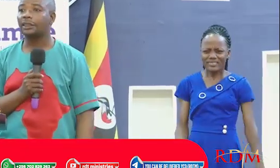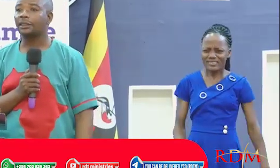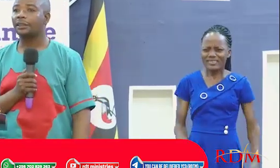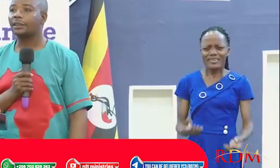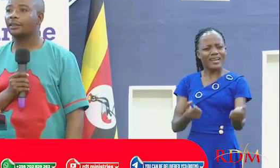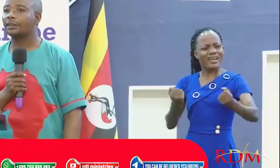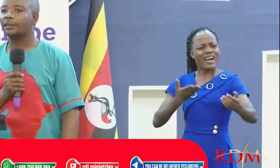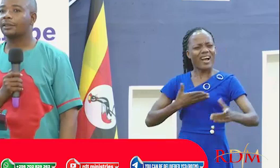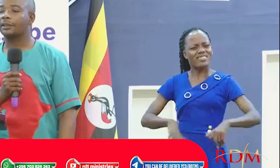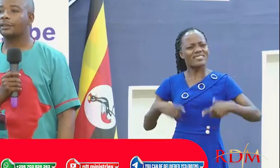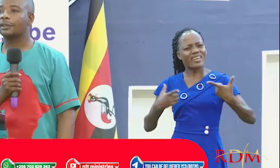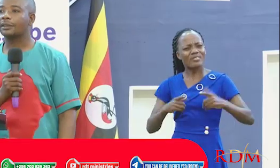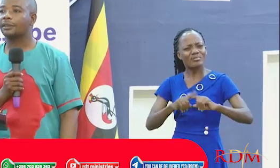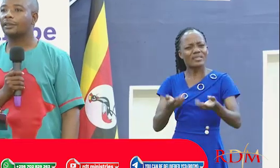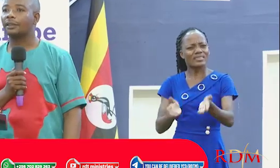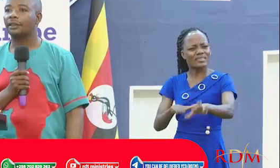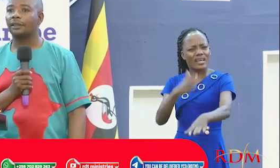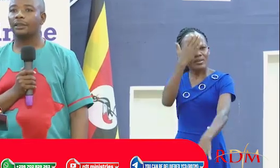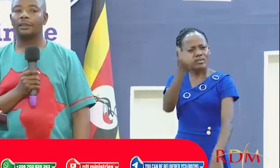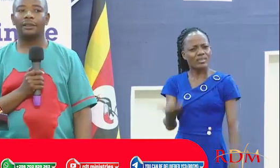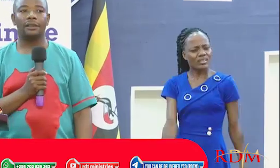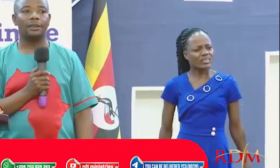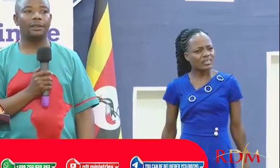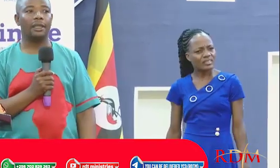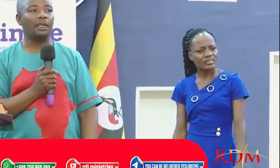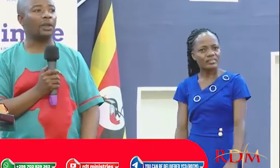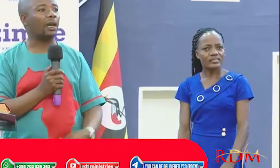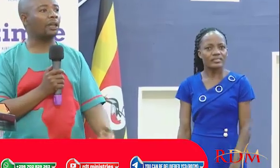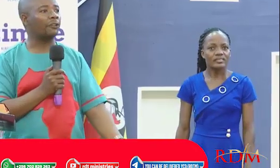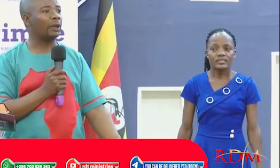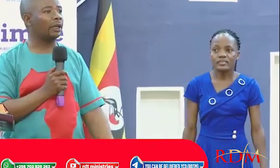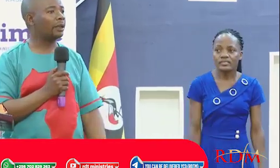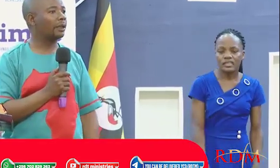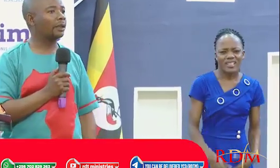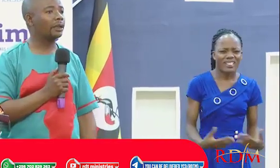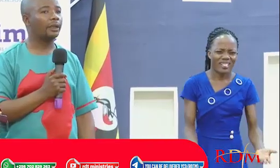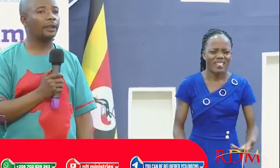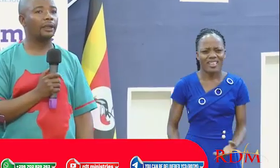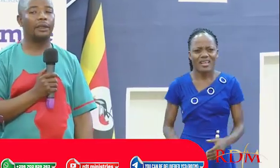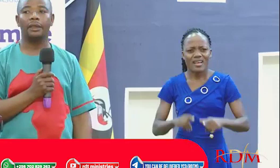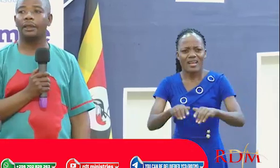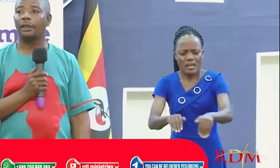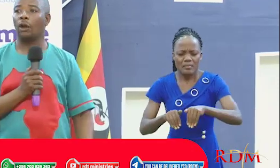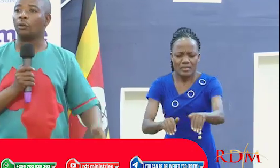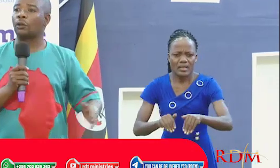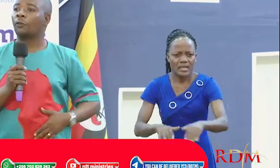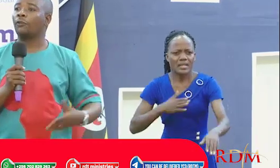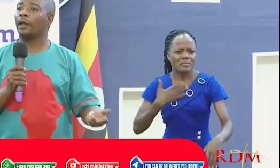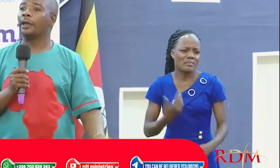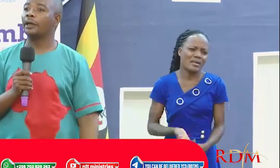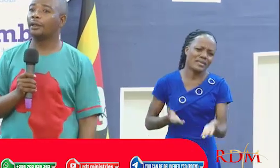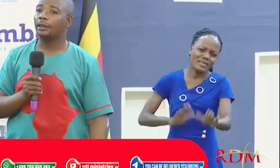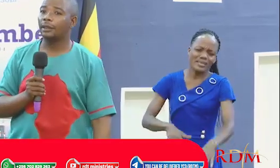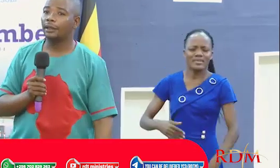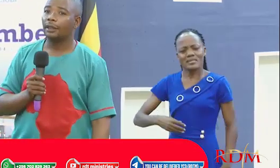And you say a car now is spoiled. Now a machine that doesn't have life. Ennimiro yange efudde. My garden is dead. Olubuto